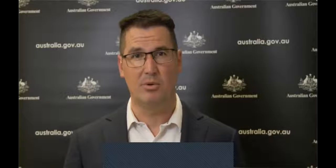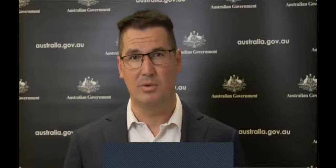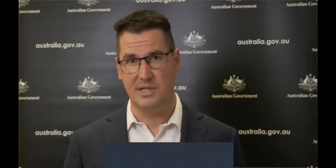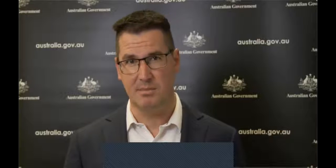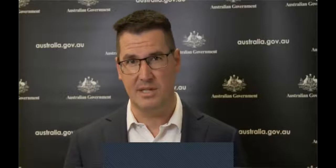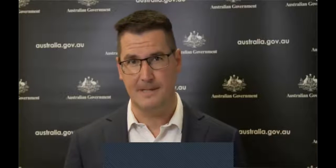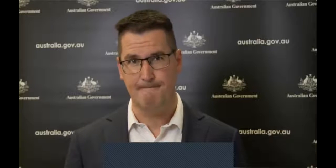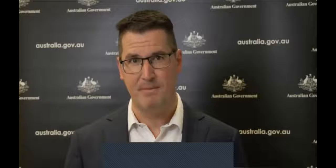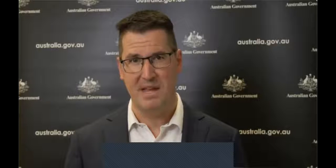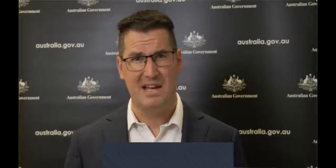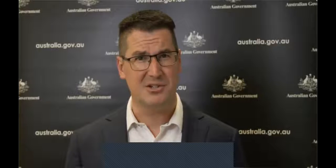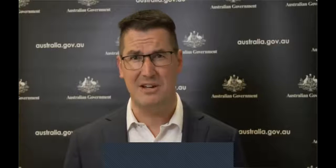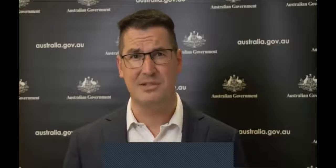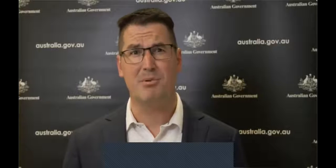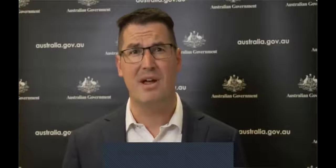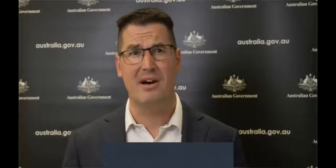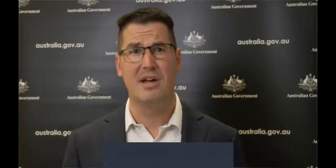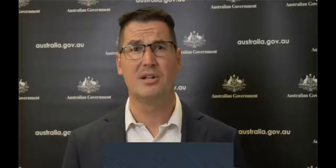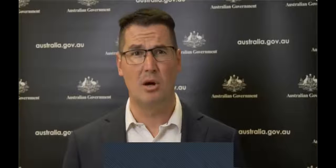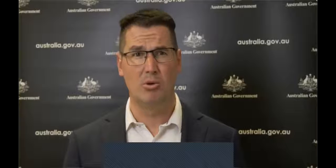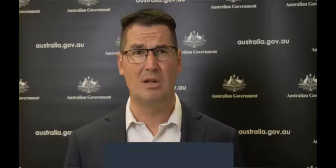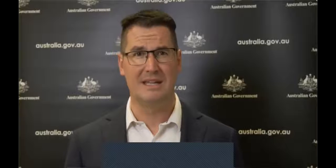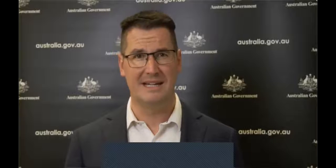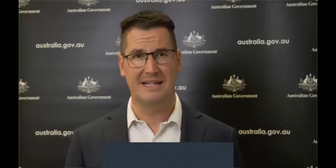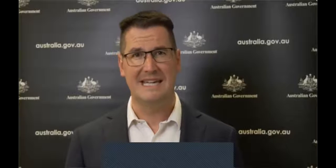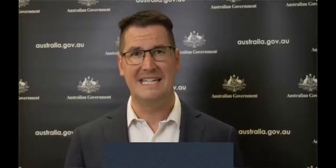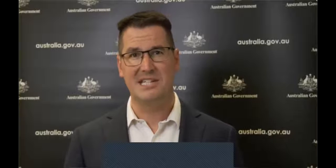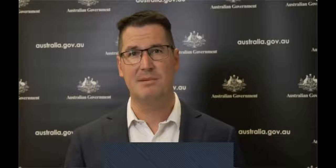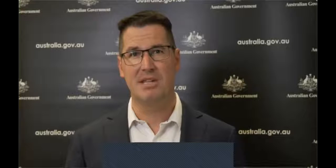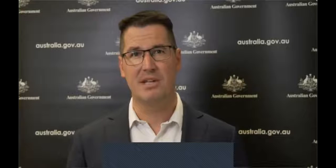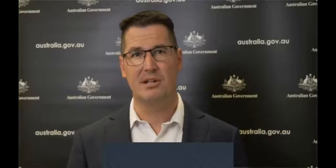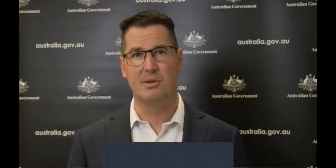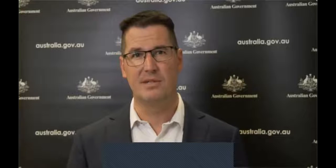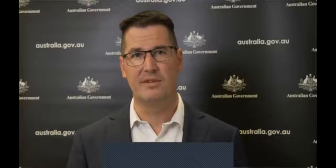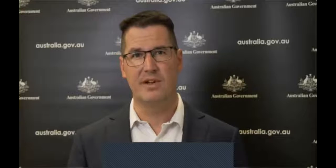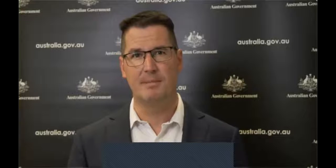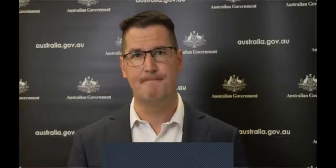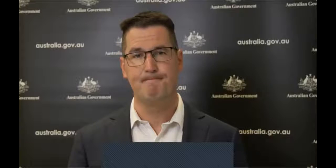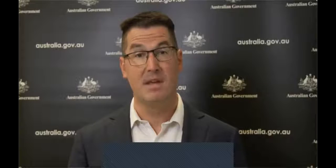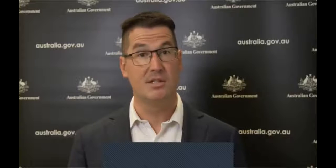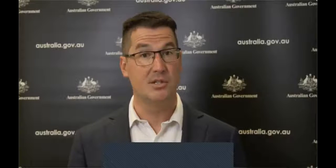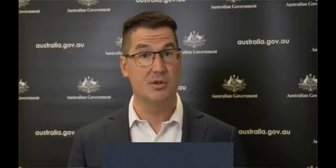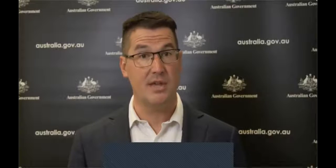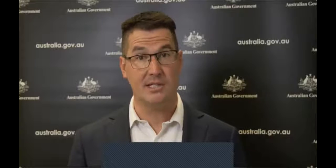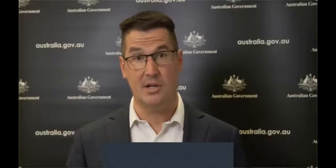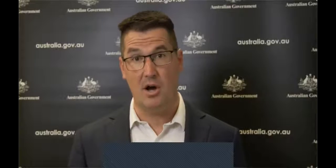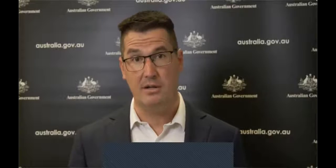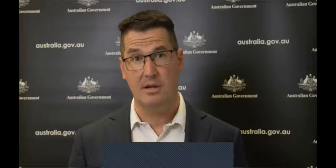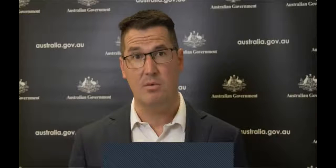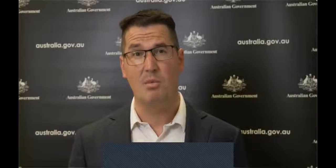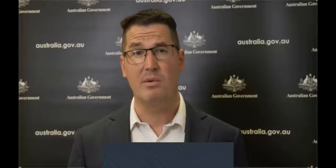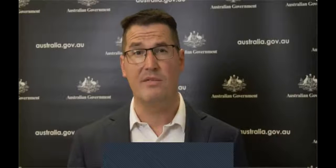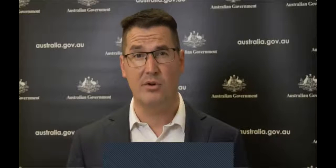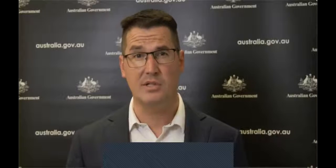on people with disabilities. Australia is a proud global leader in disability inclusive development. Since